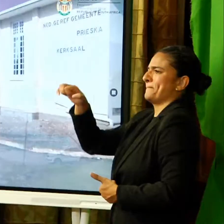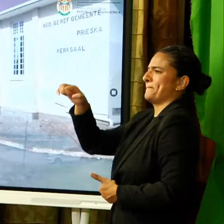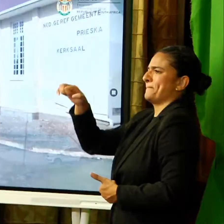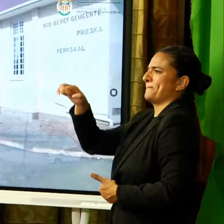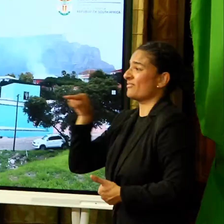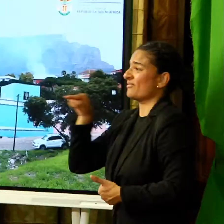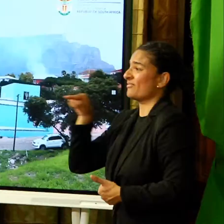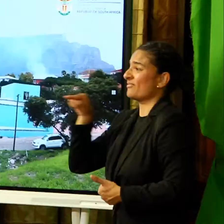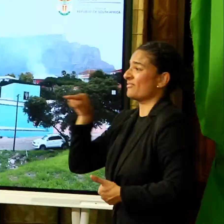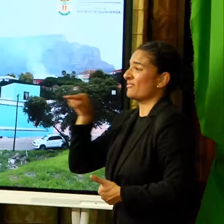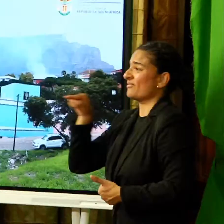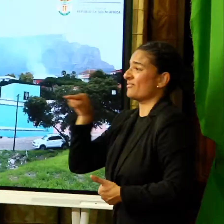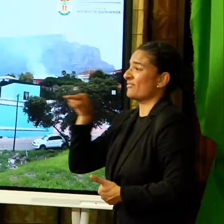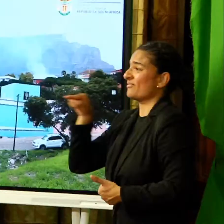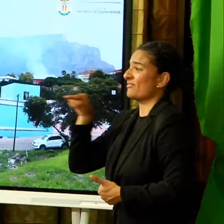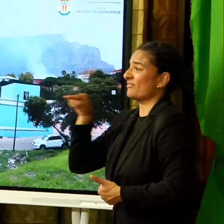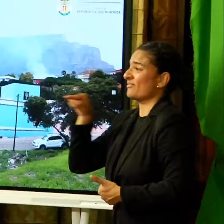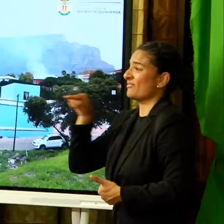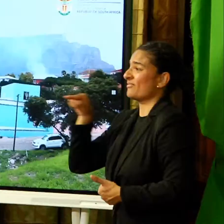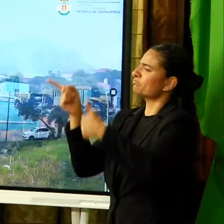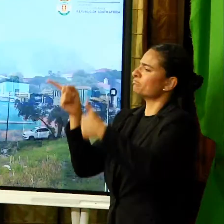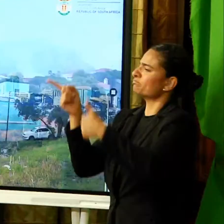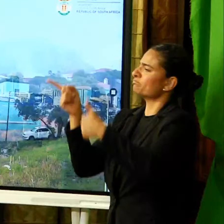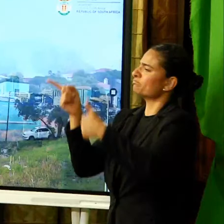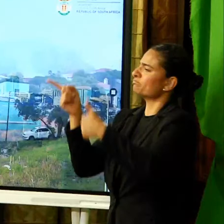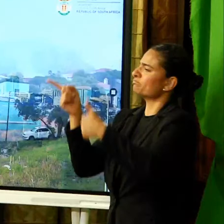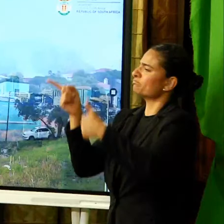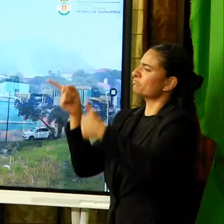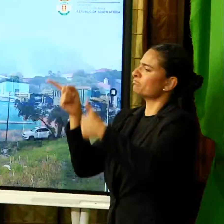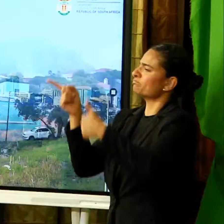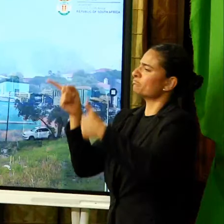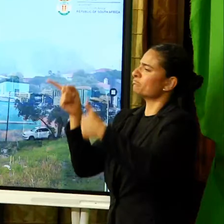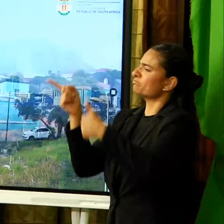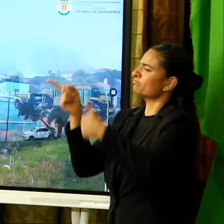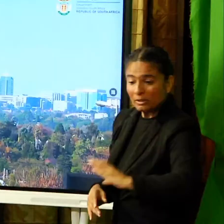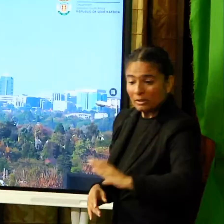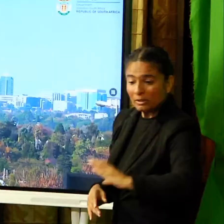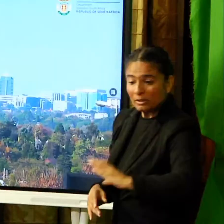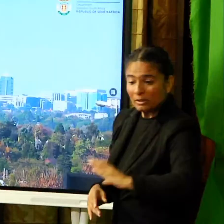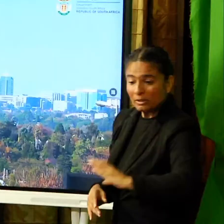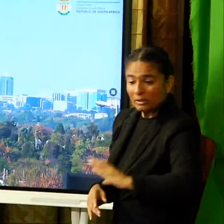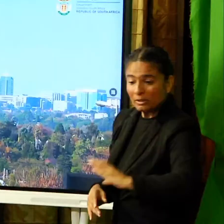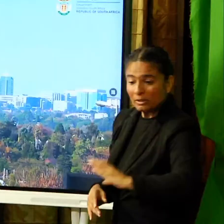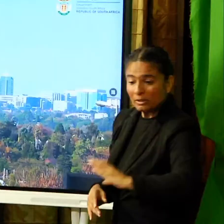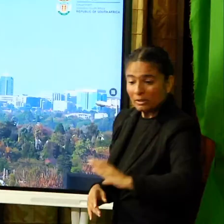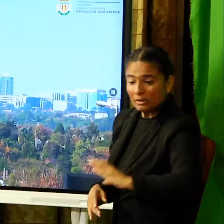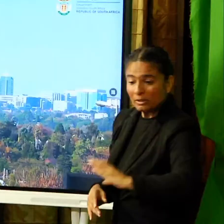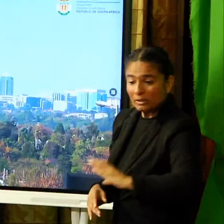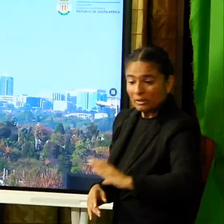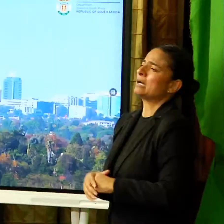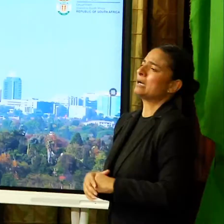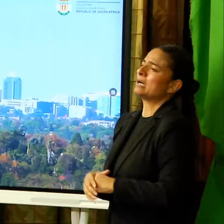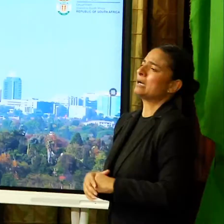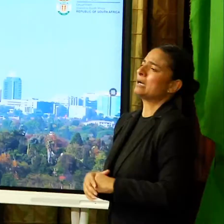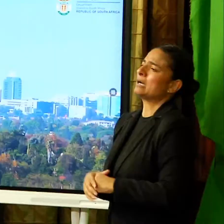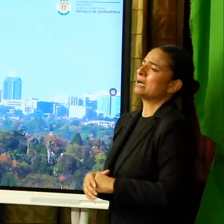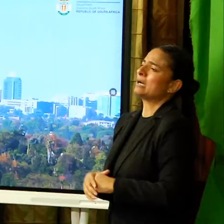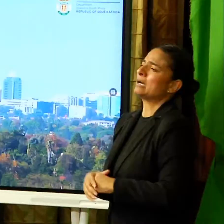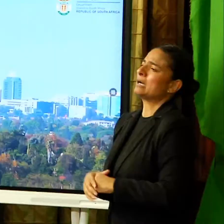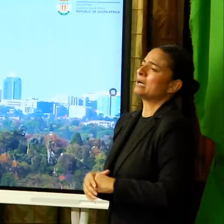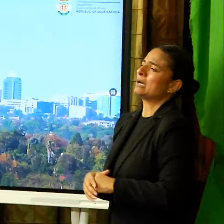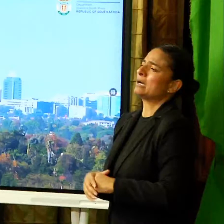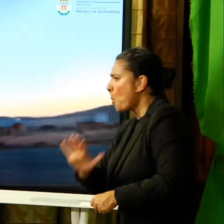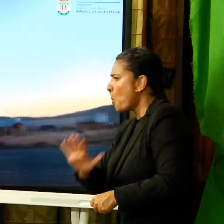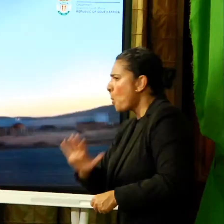its citizens were counted. Sandton and the rest of Gauteng were counted. And the people